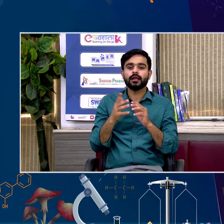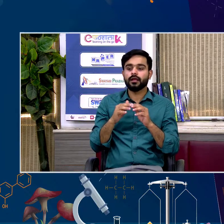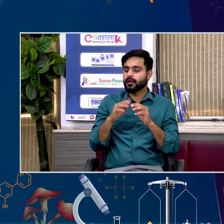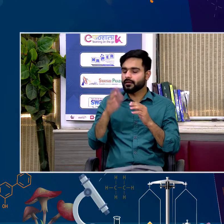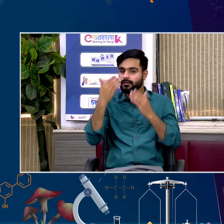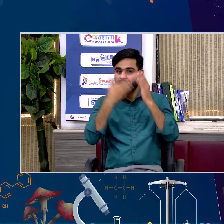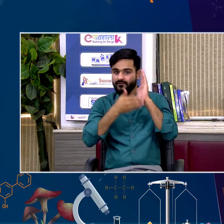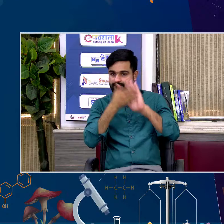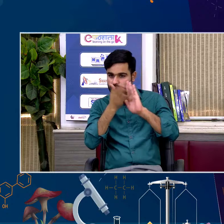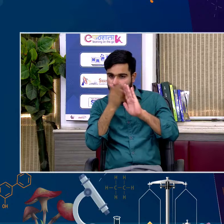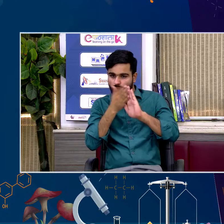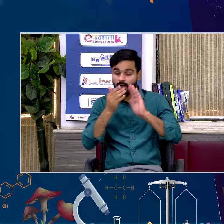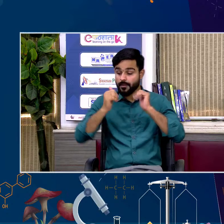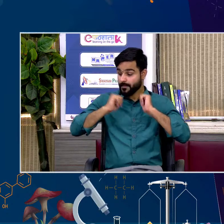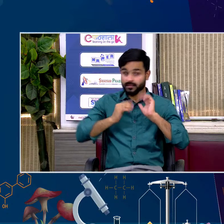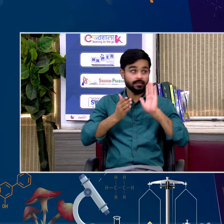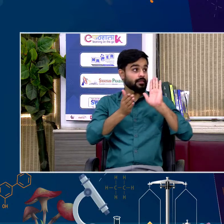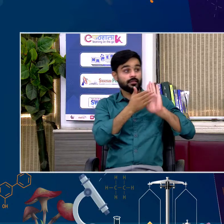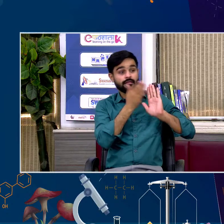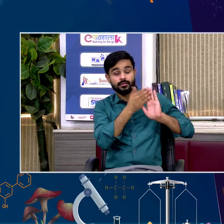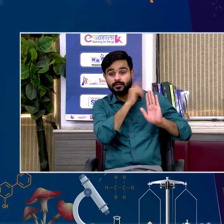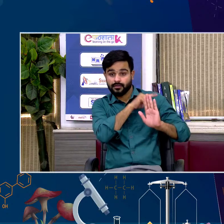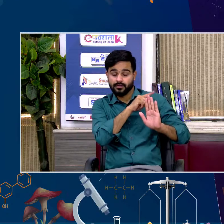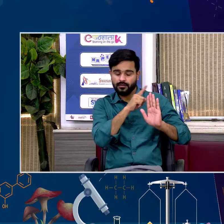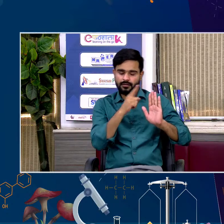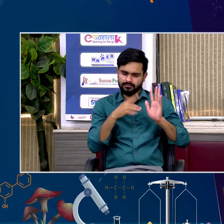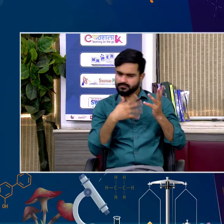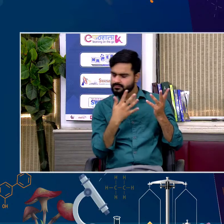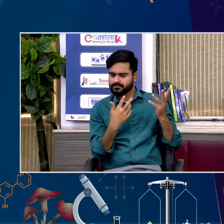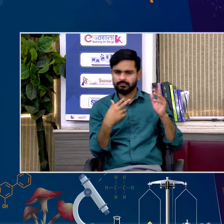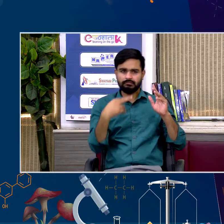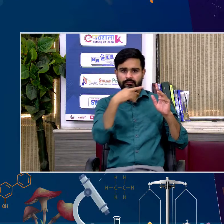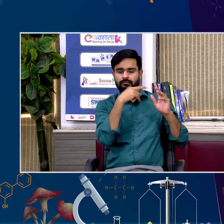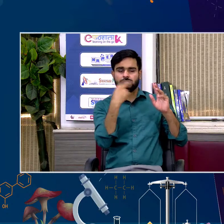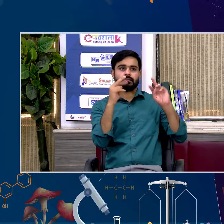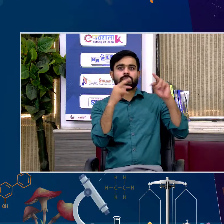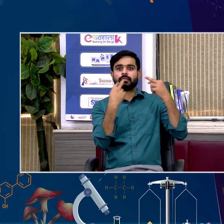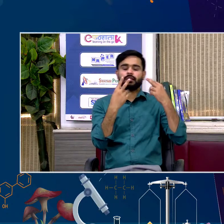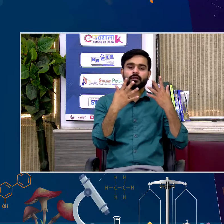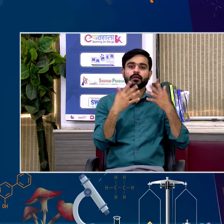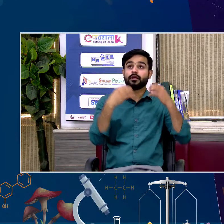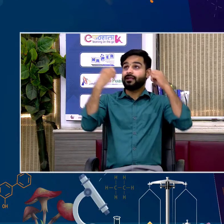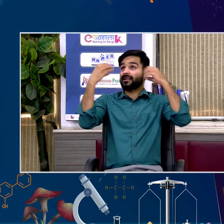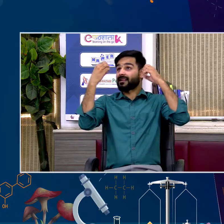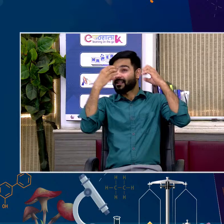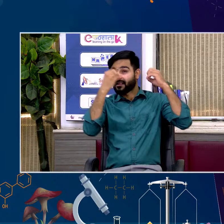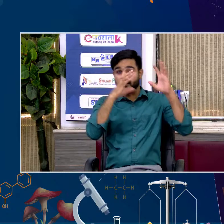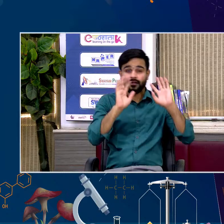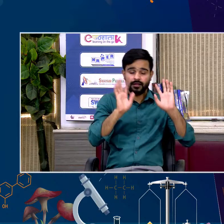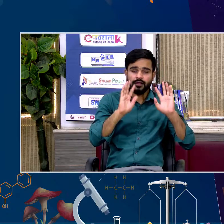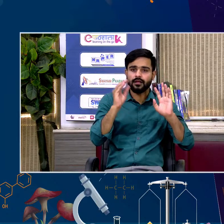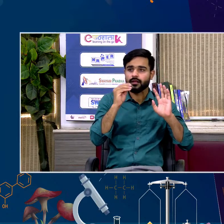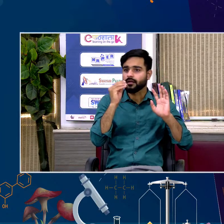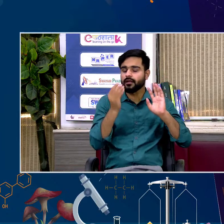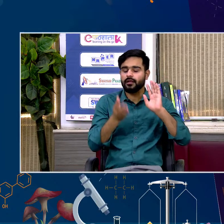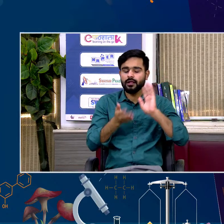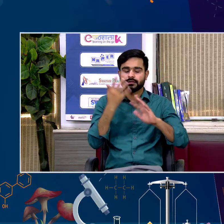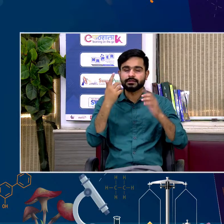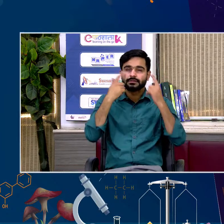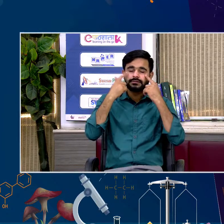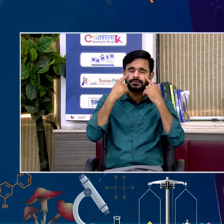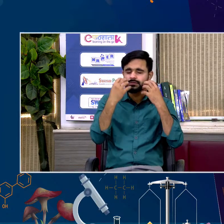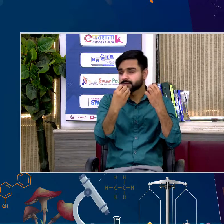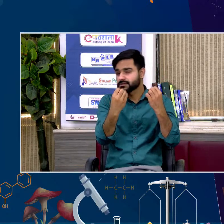wall that's behind the child, so he doesn't get distracted by it. Also, the lights can, rather than getting direct